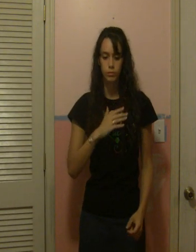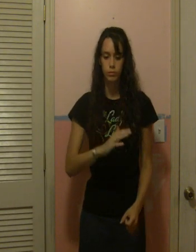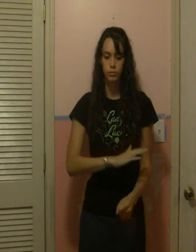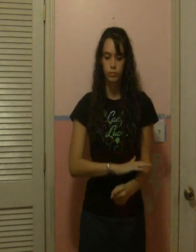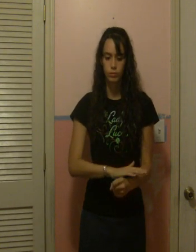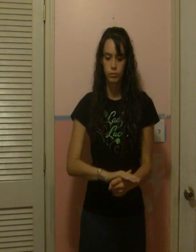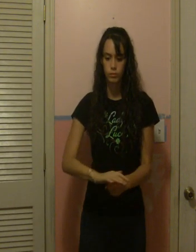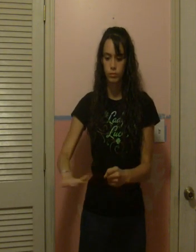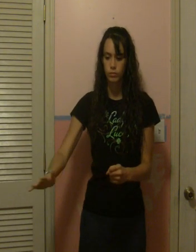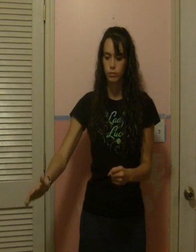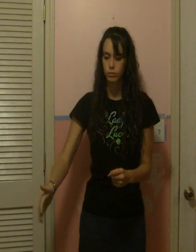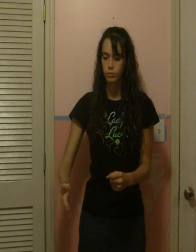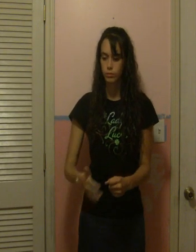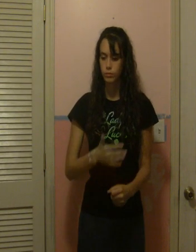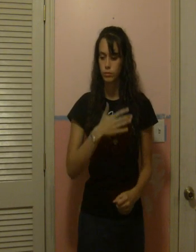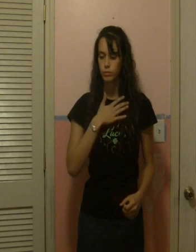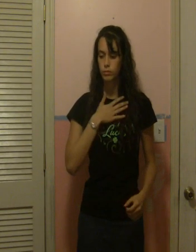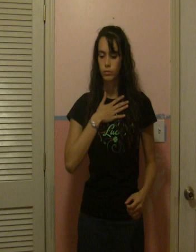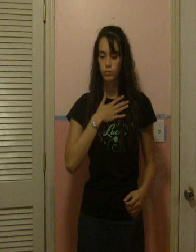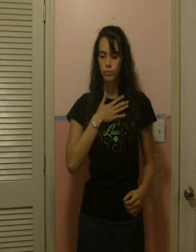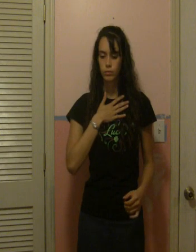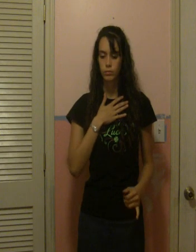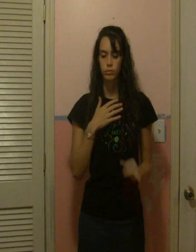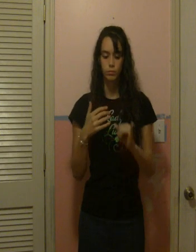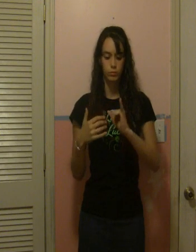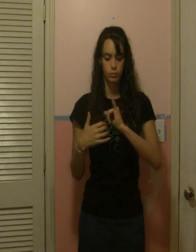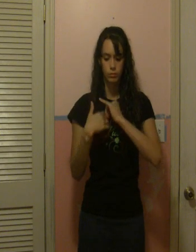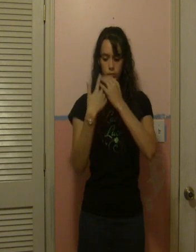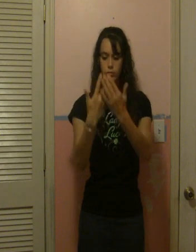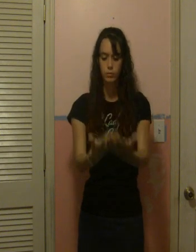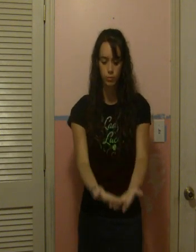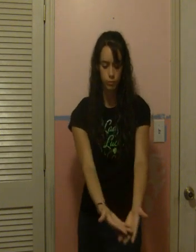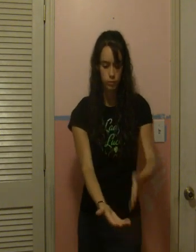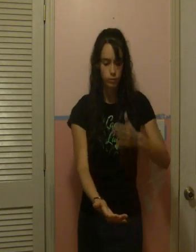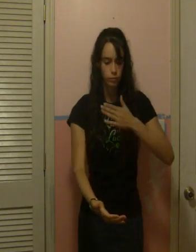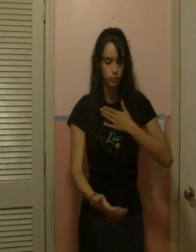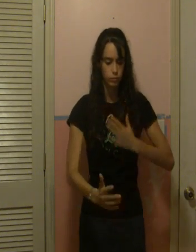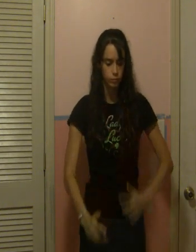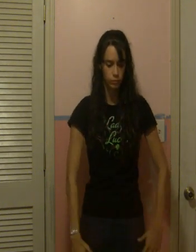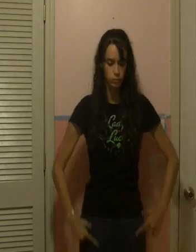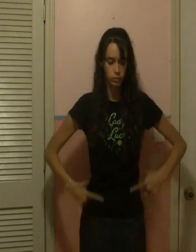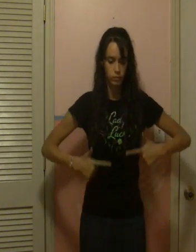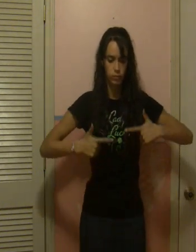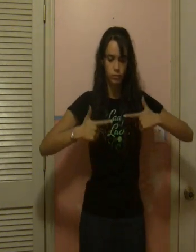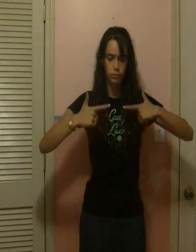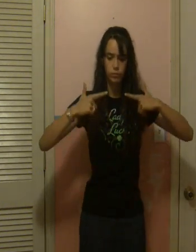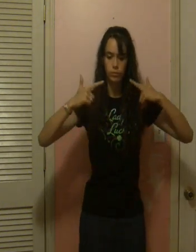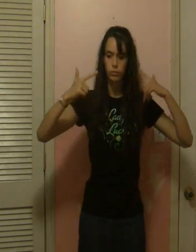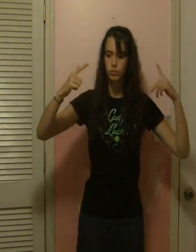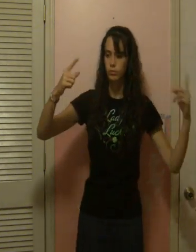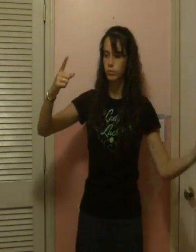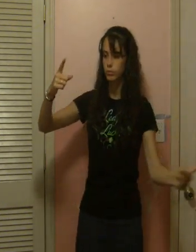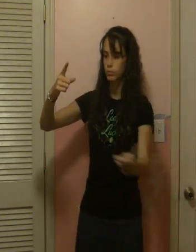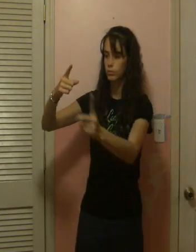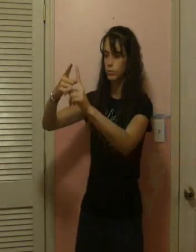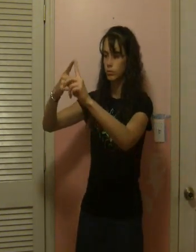me feeling, I give my life to